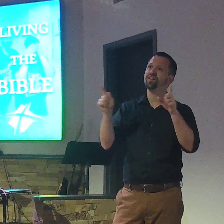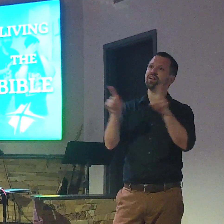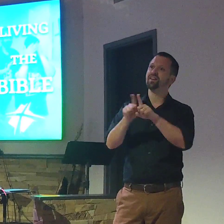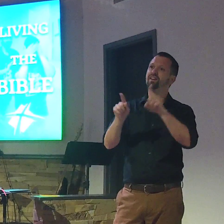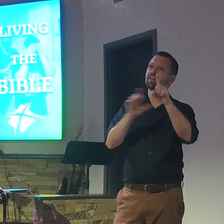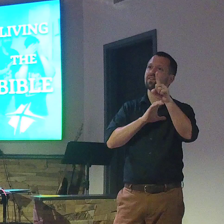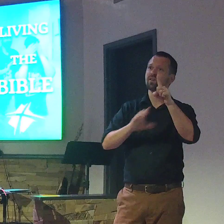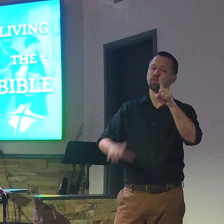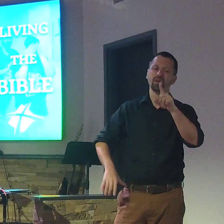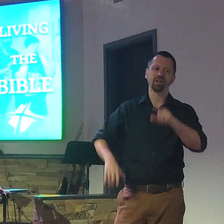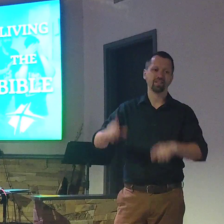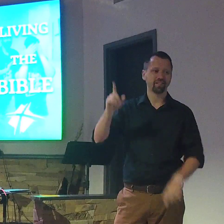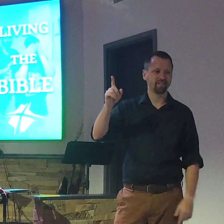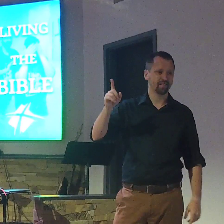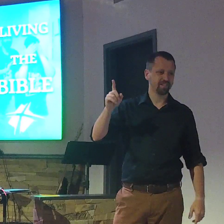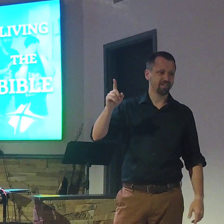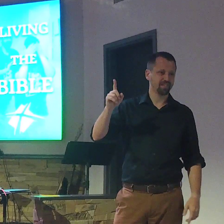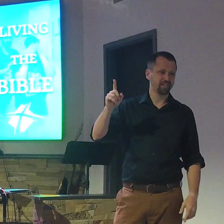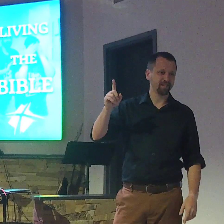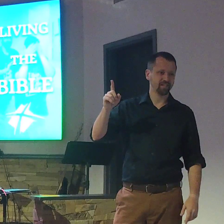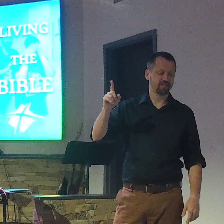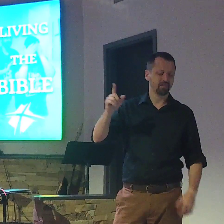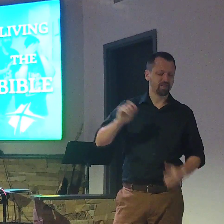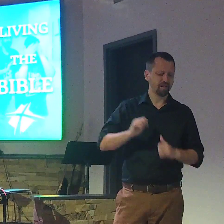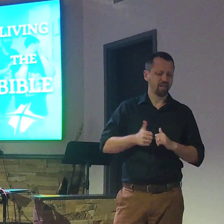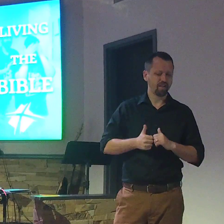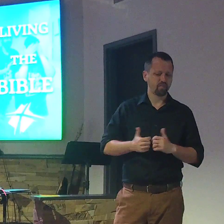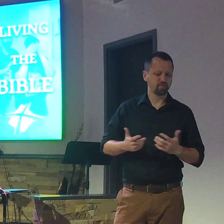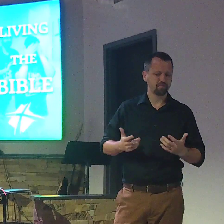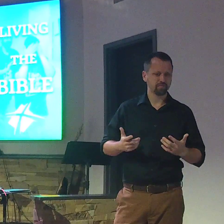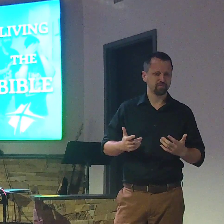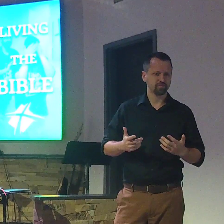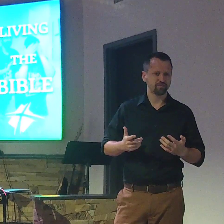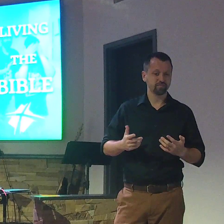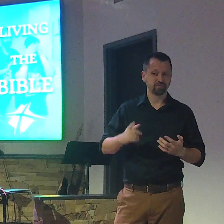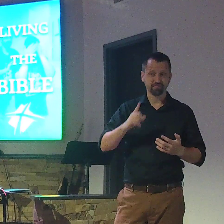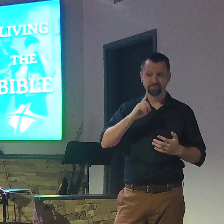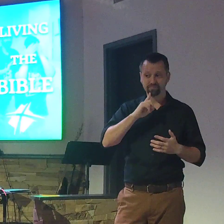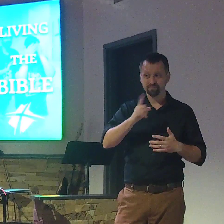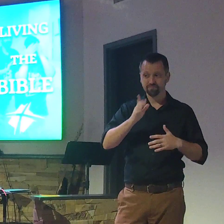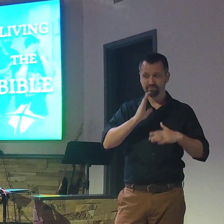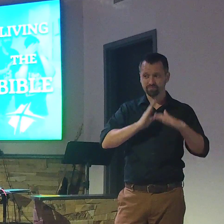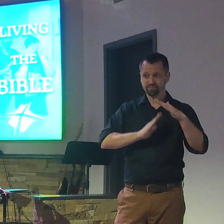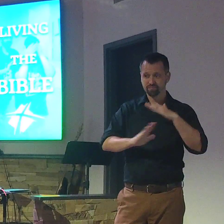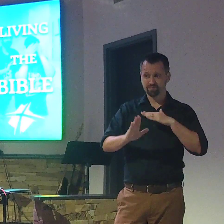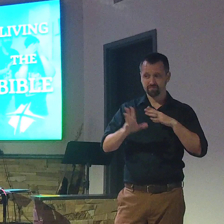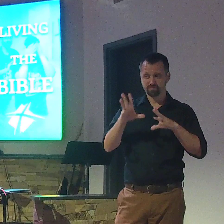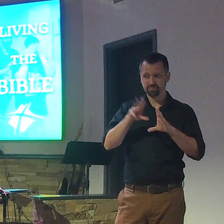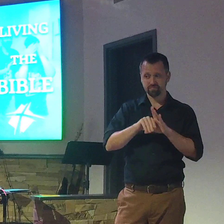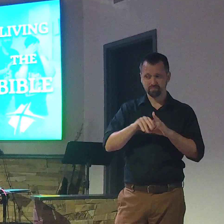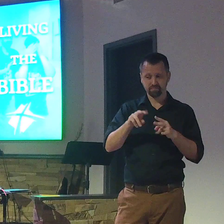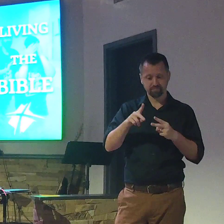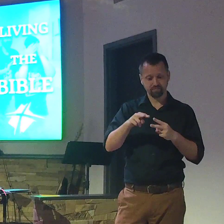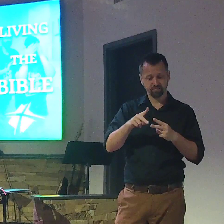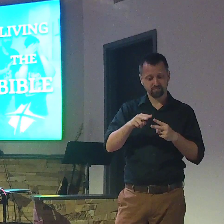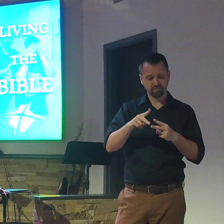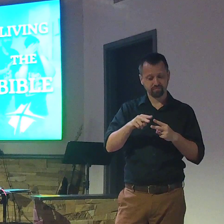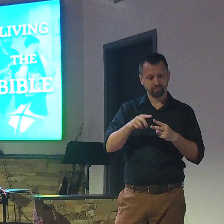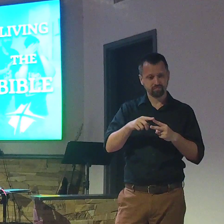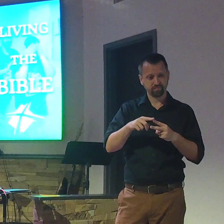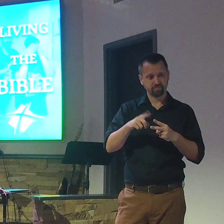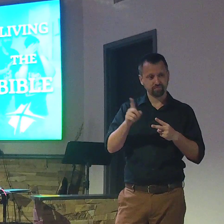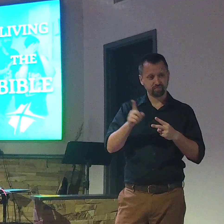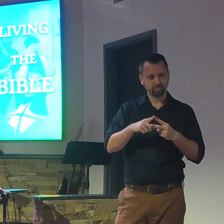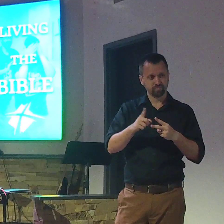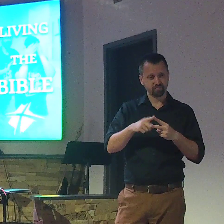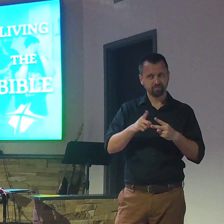our relationships. But how do we do that? True humility involves these two essential components. Number